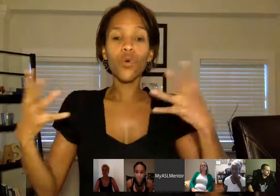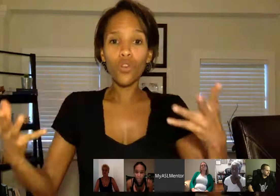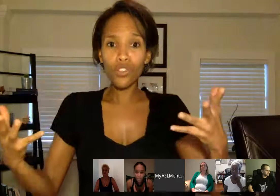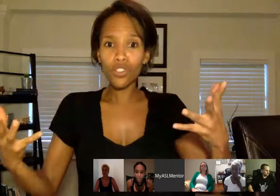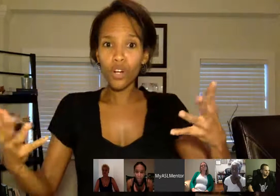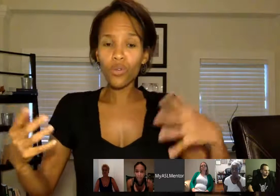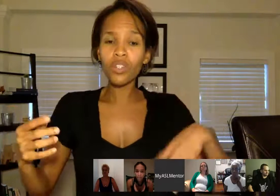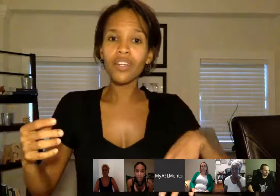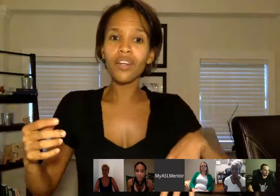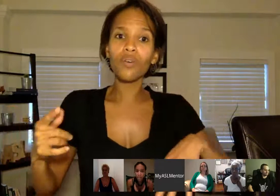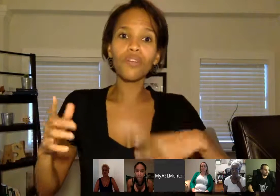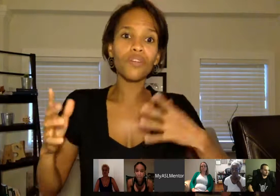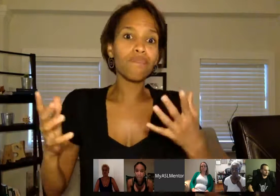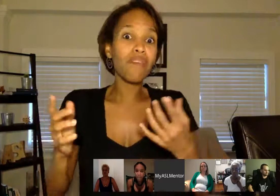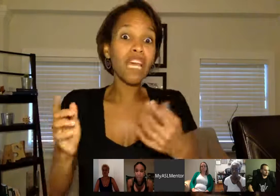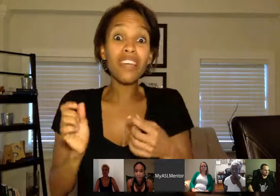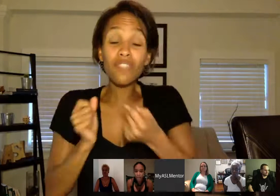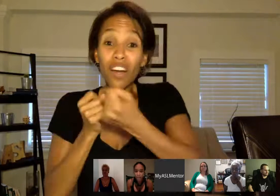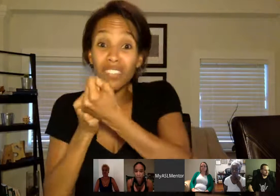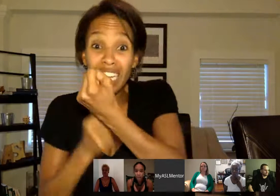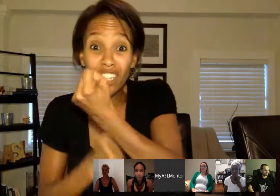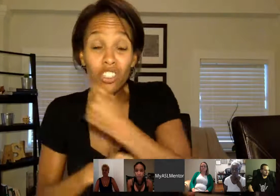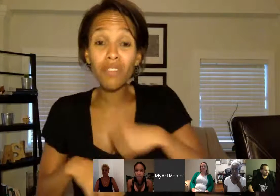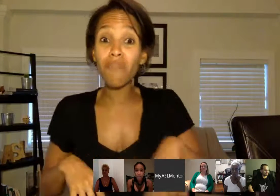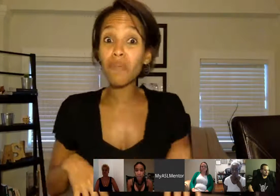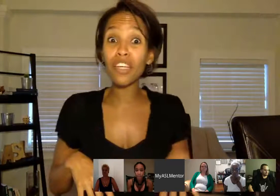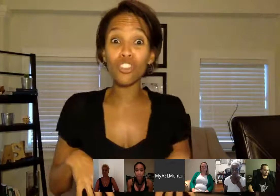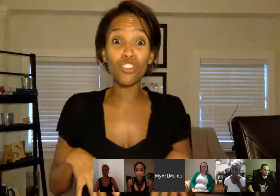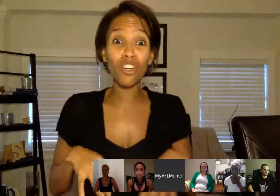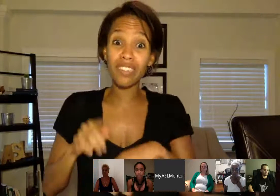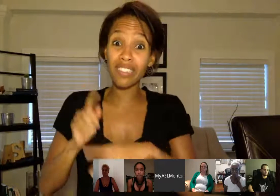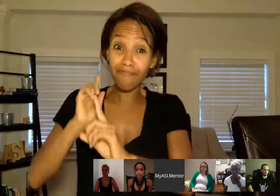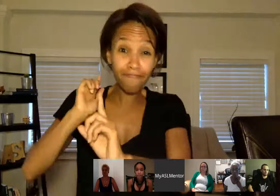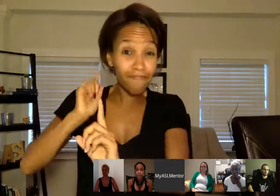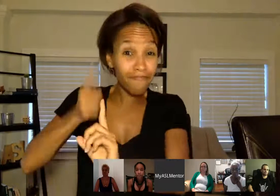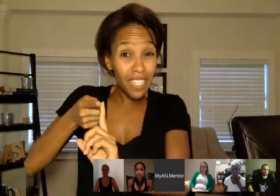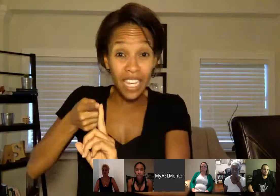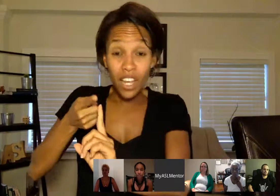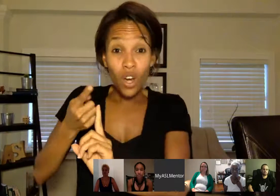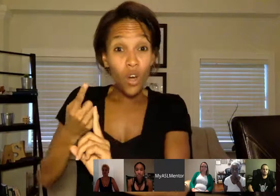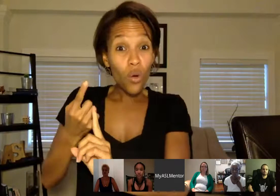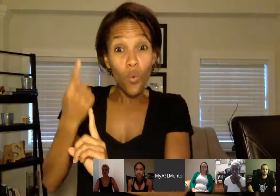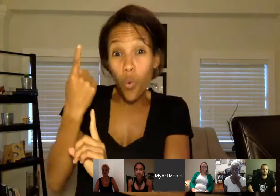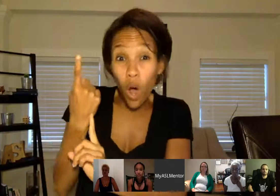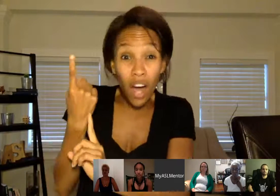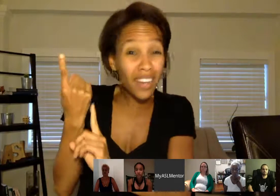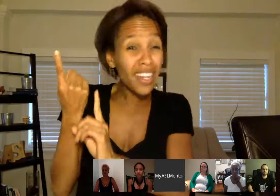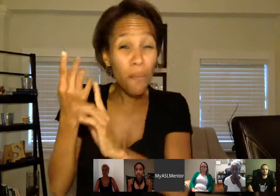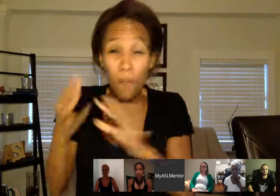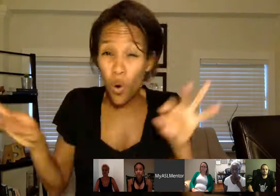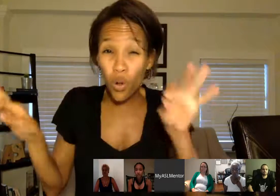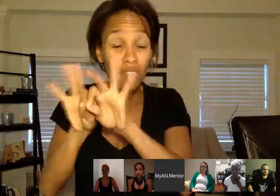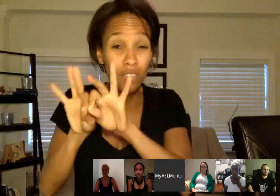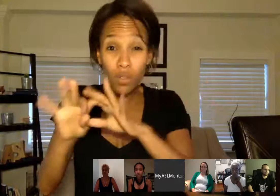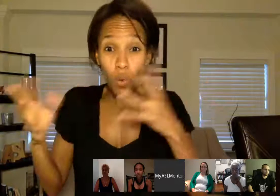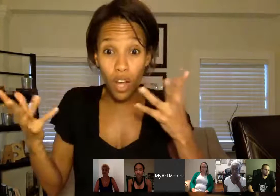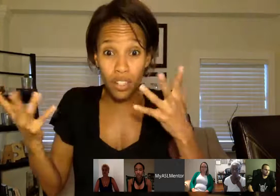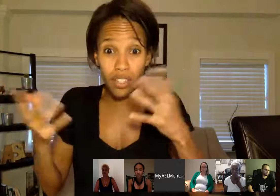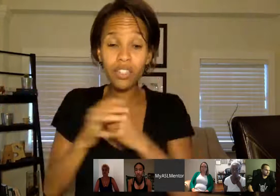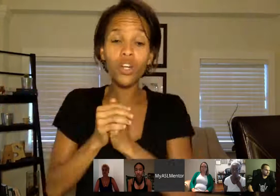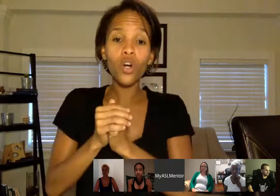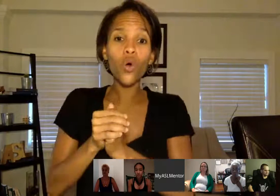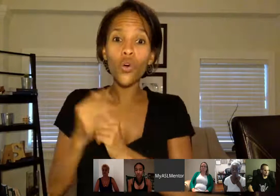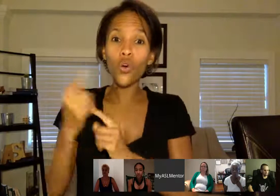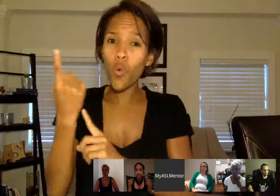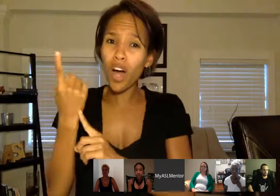idea of cornerstone, maybe it's foundation, maybe it's just one important